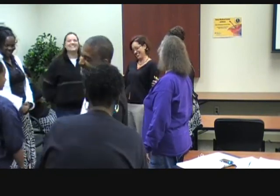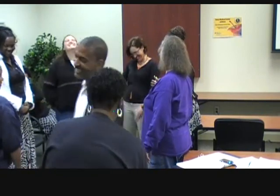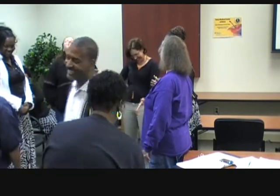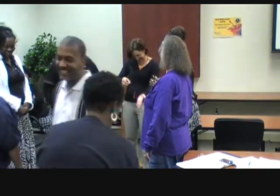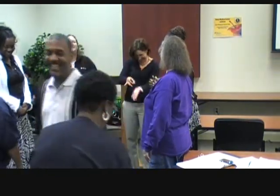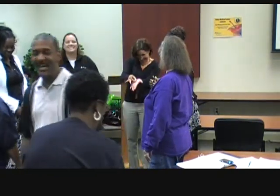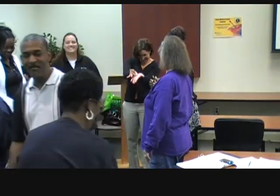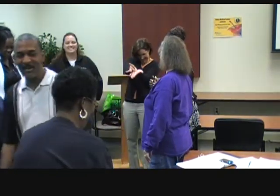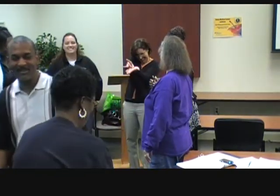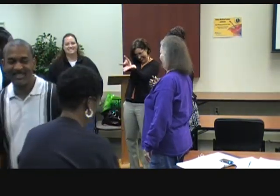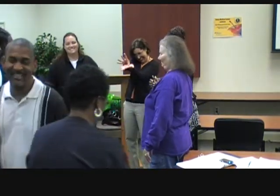I'm out.